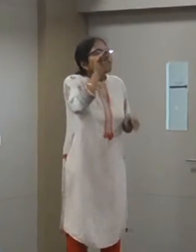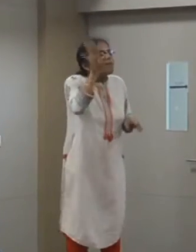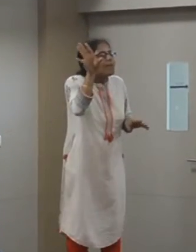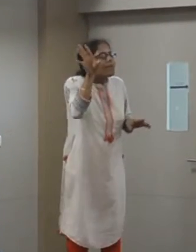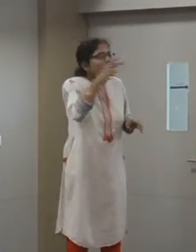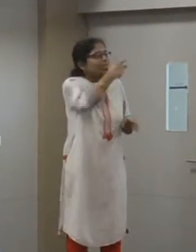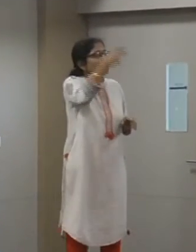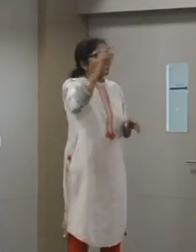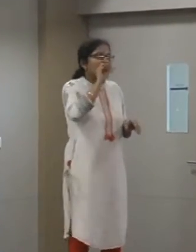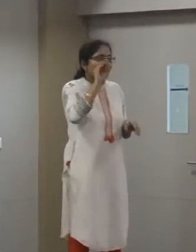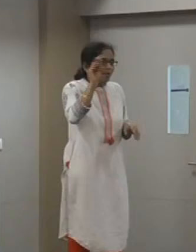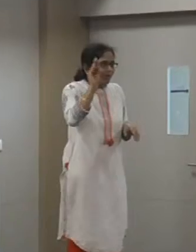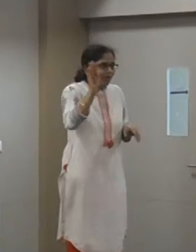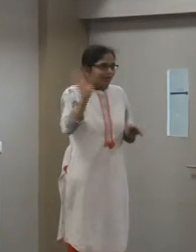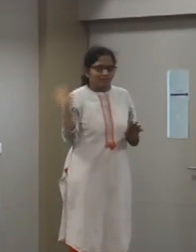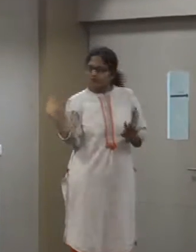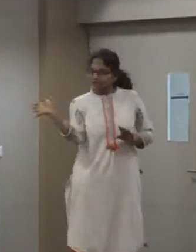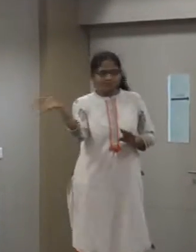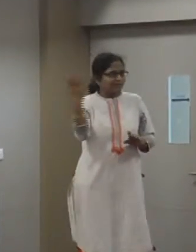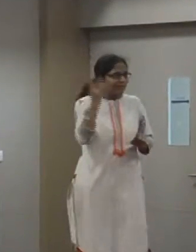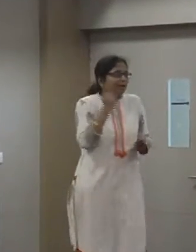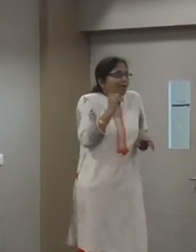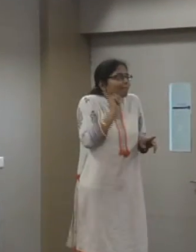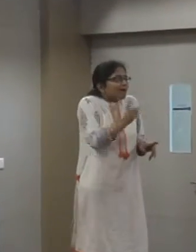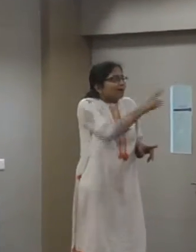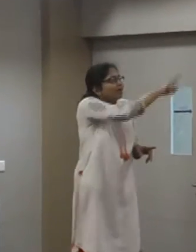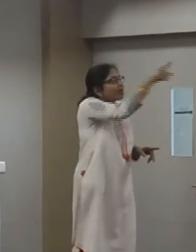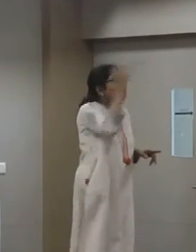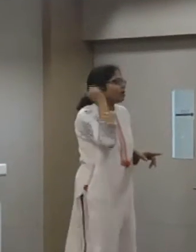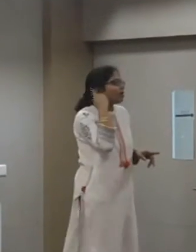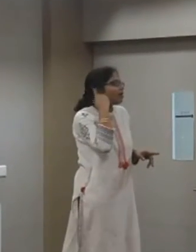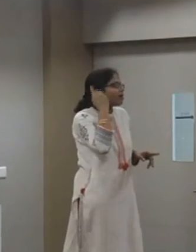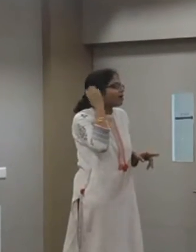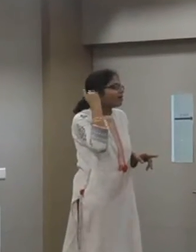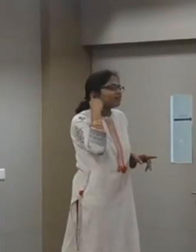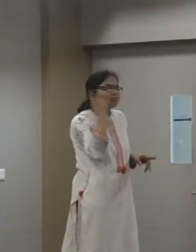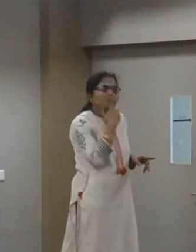so that the polling agents can hear your name.